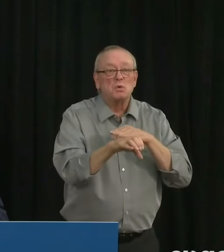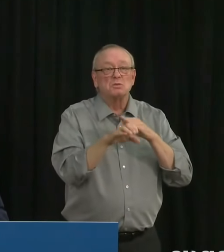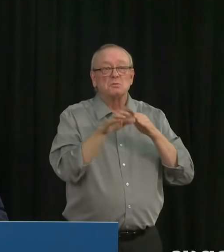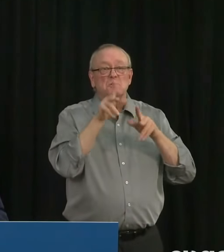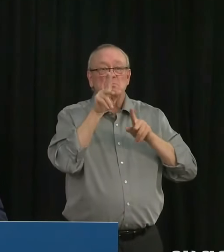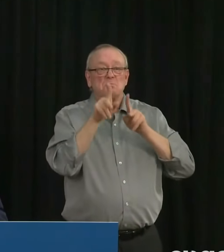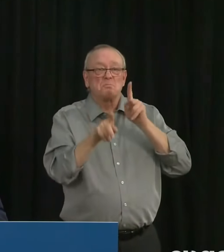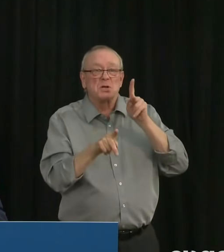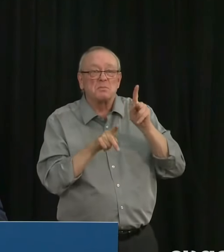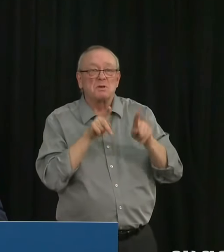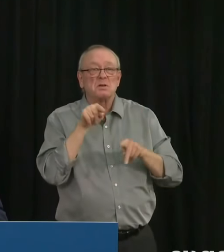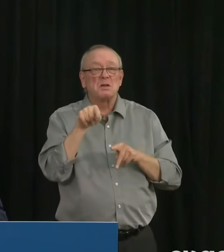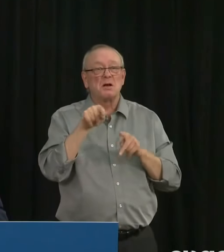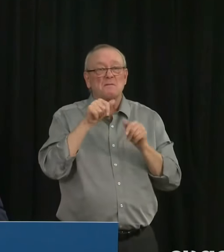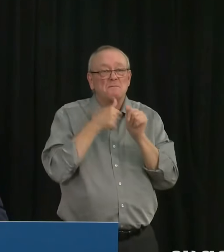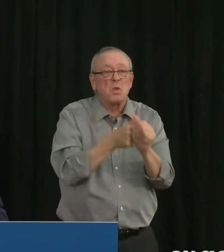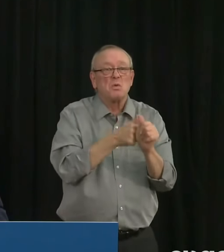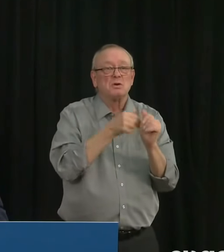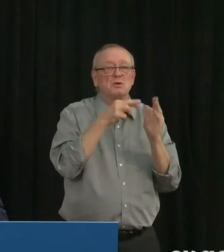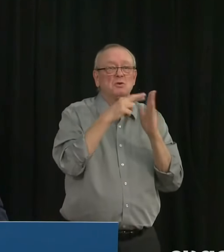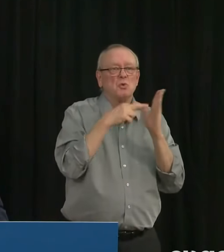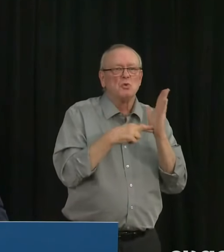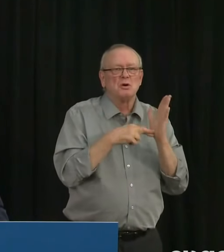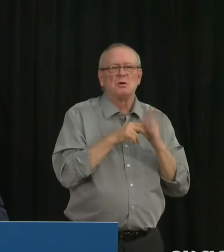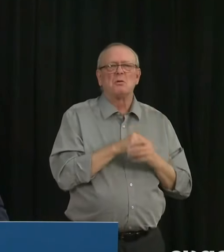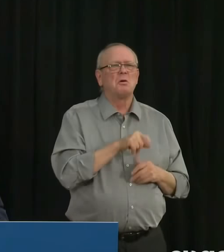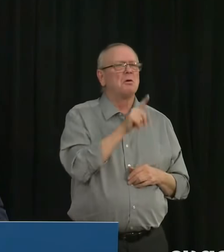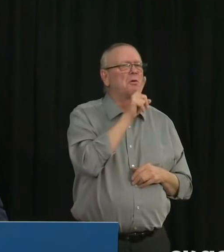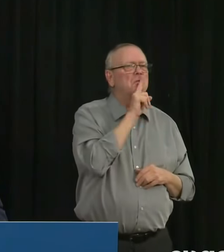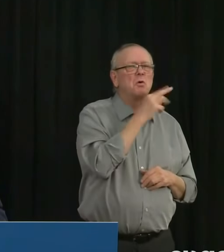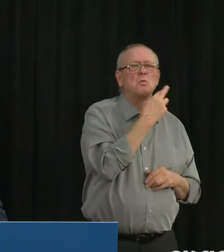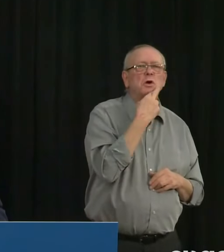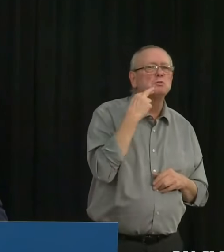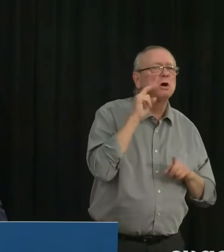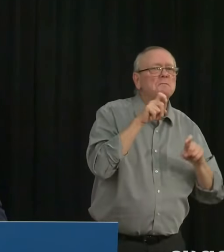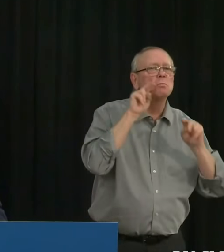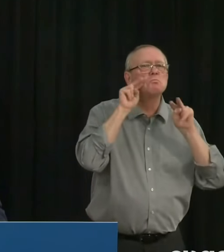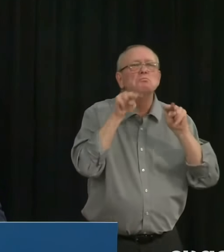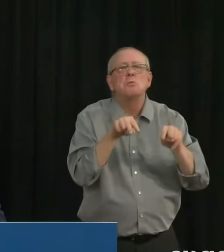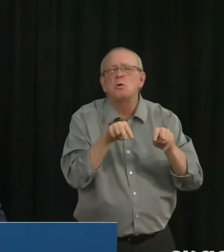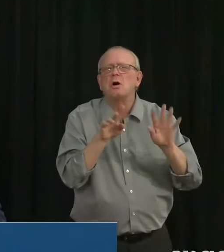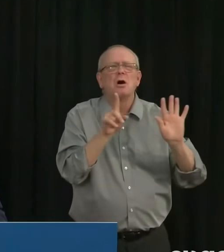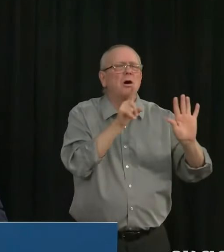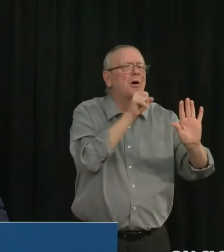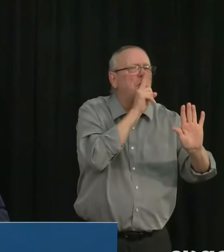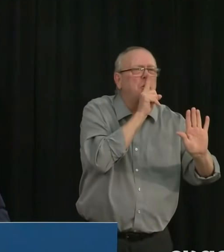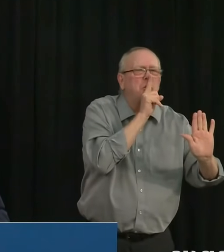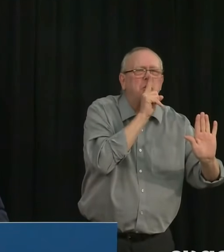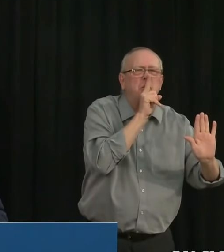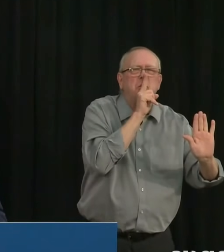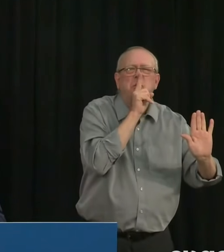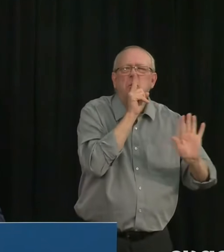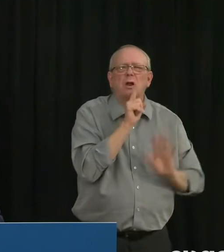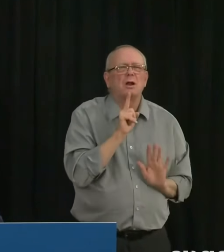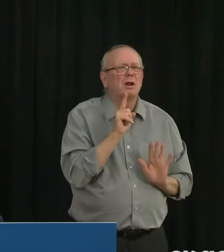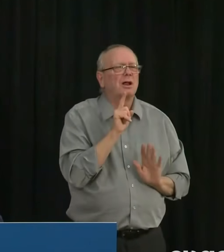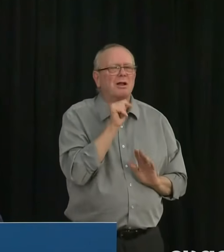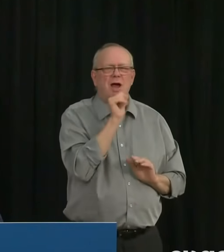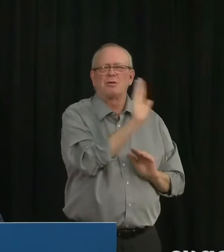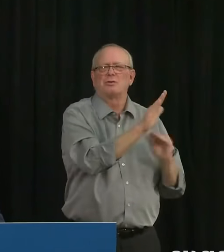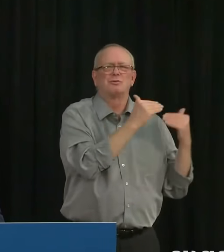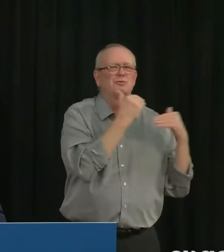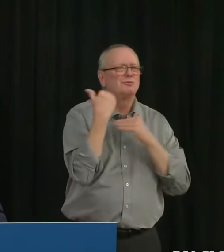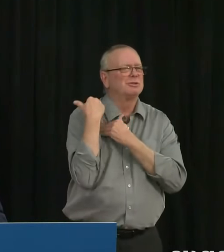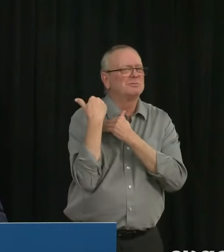them to be responsible for attending that restaurant for in-person dining as a single household.